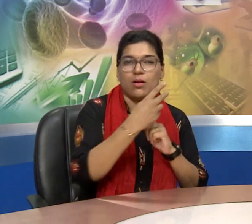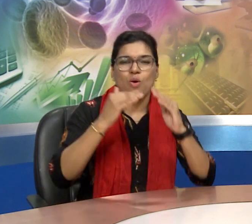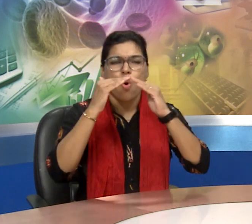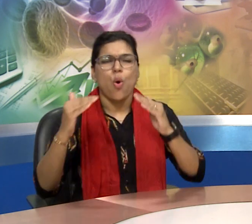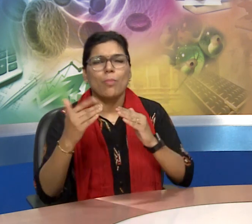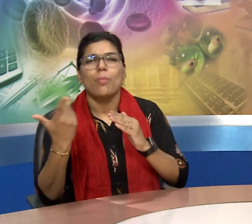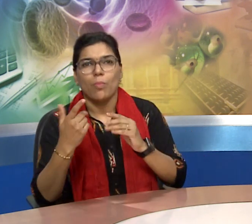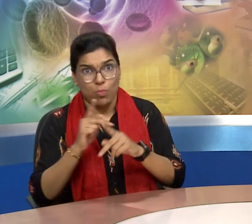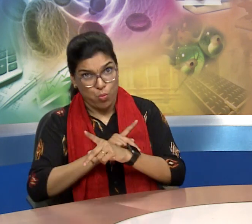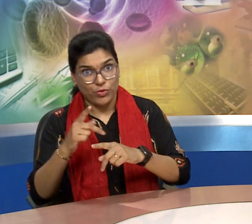they